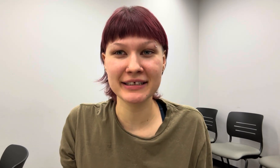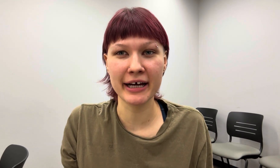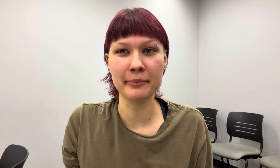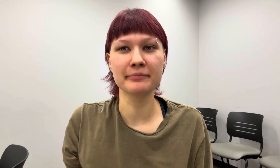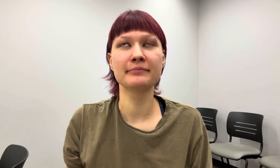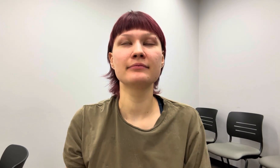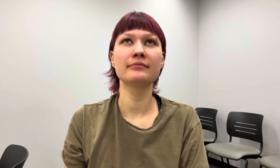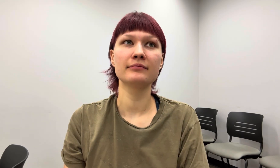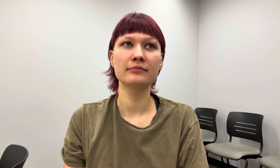time